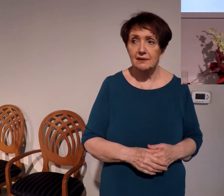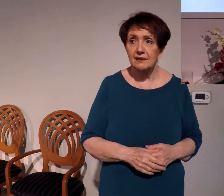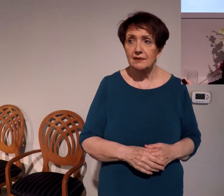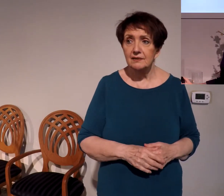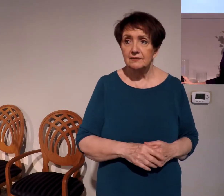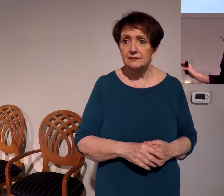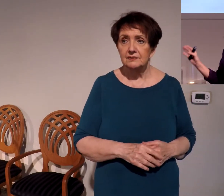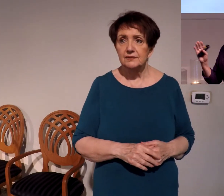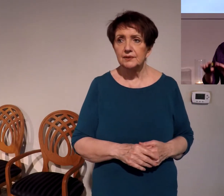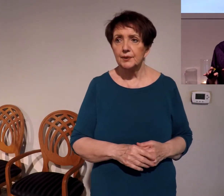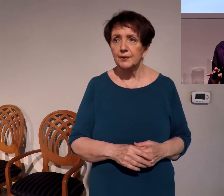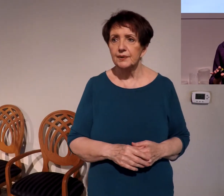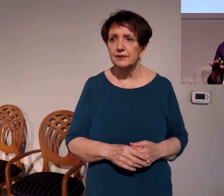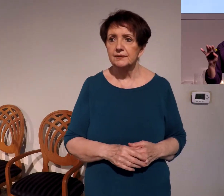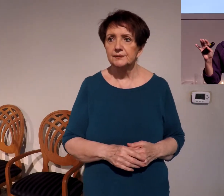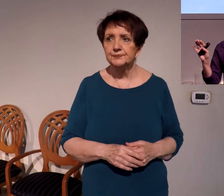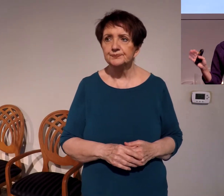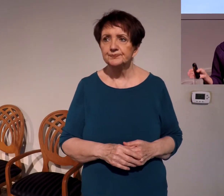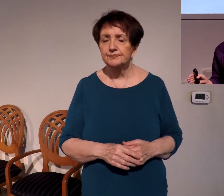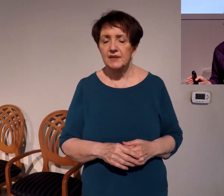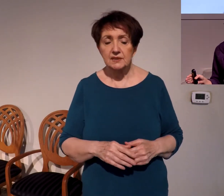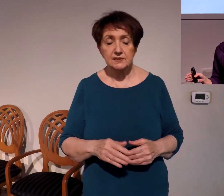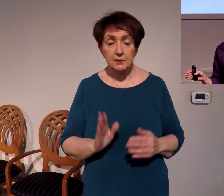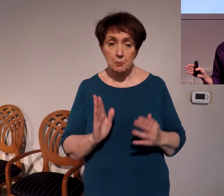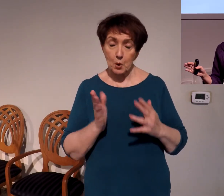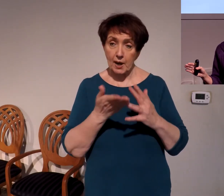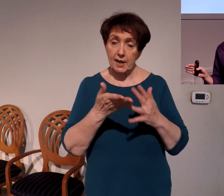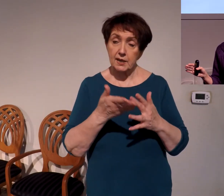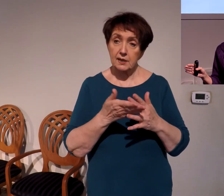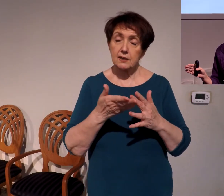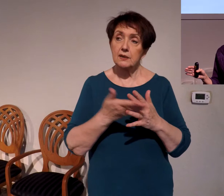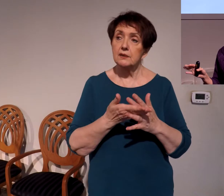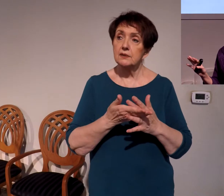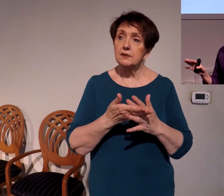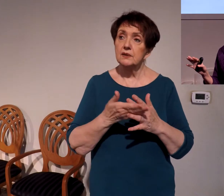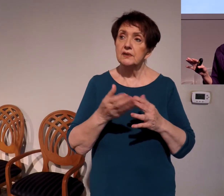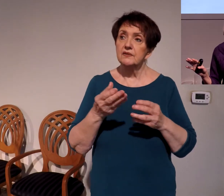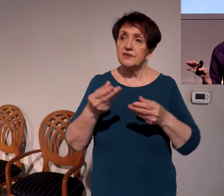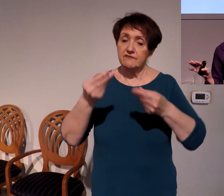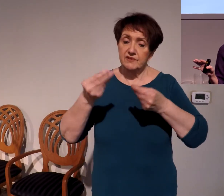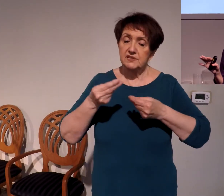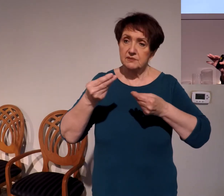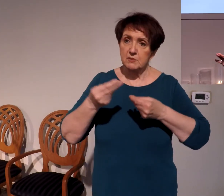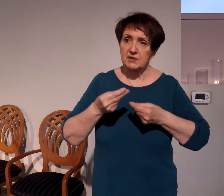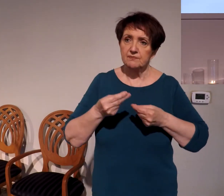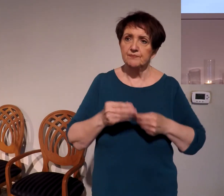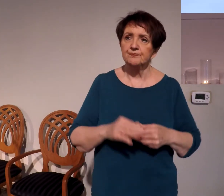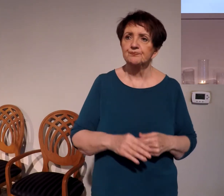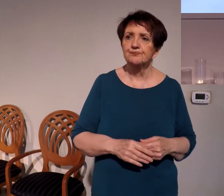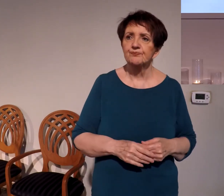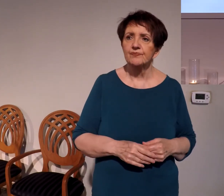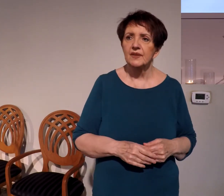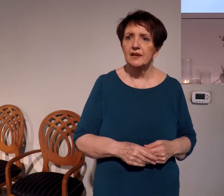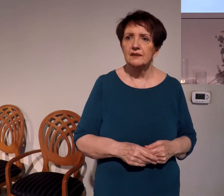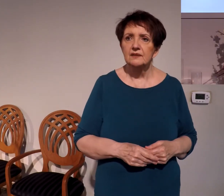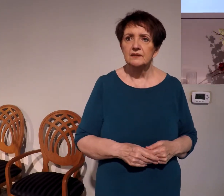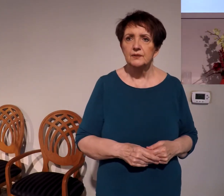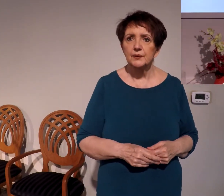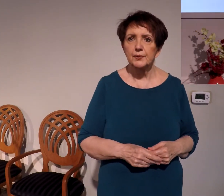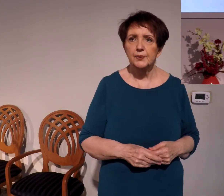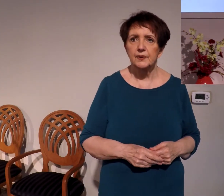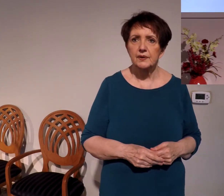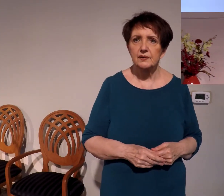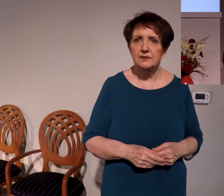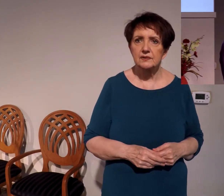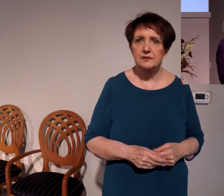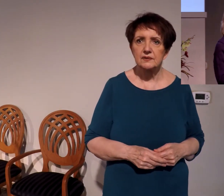art. It's a break to feed me. Do you see? Do you see what I'm saying? Right? So we don't feed ourselves by